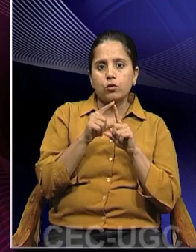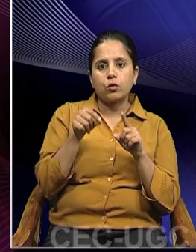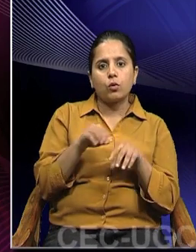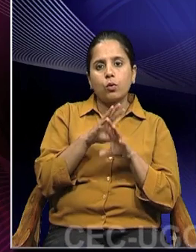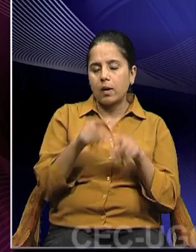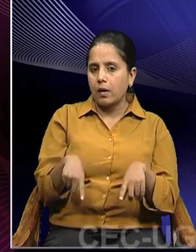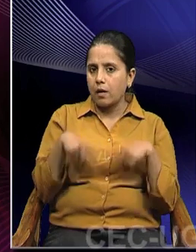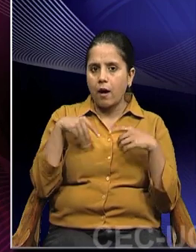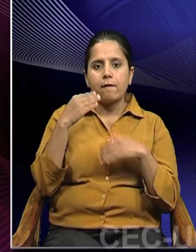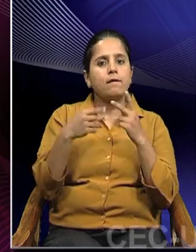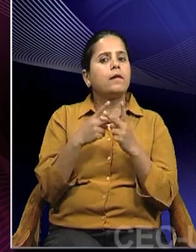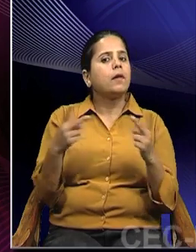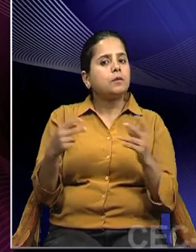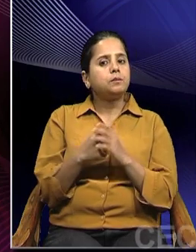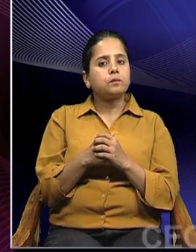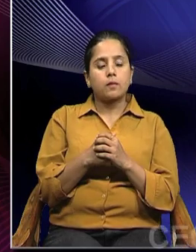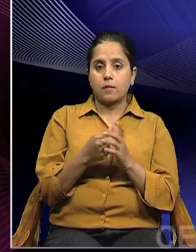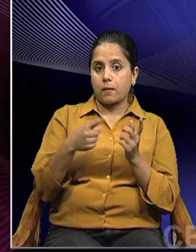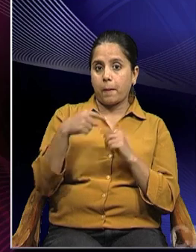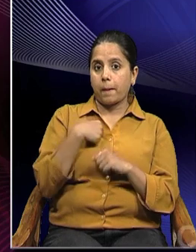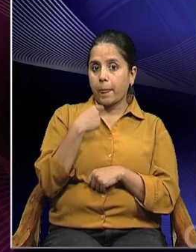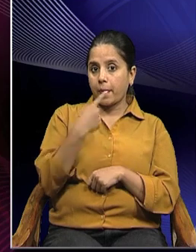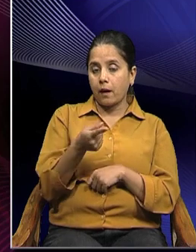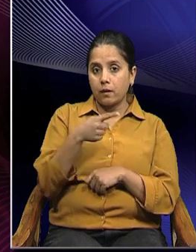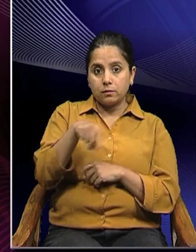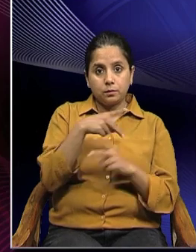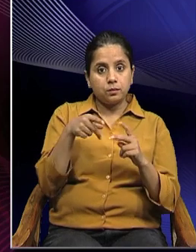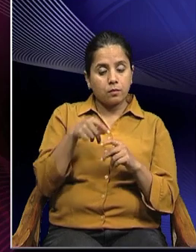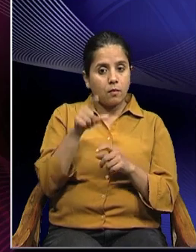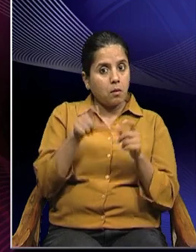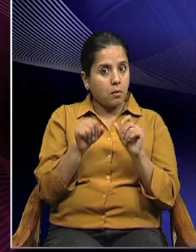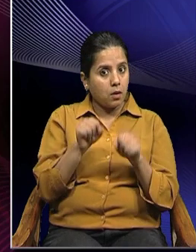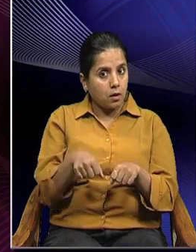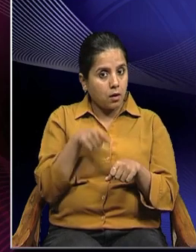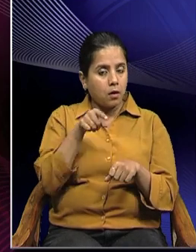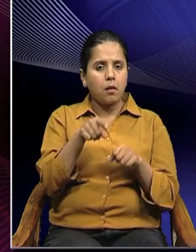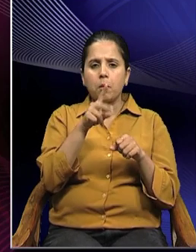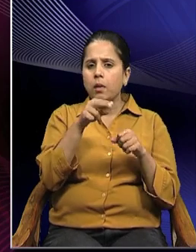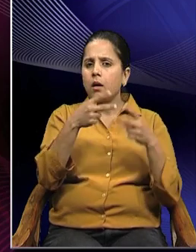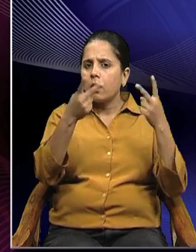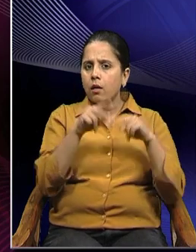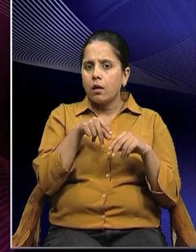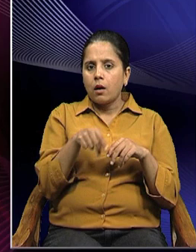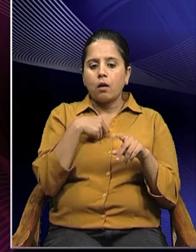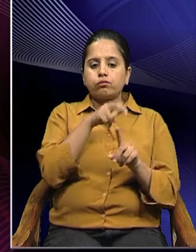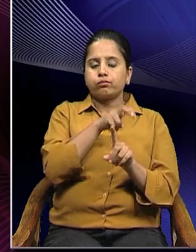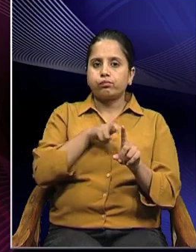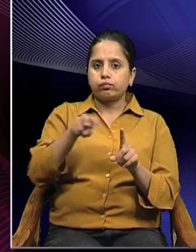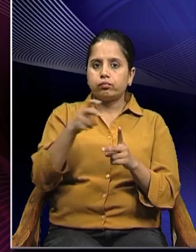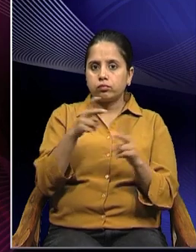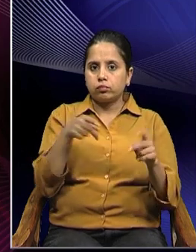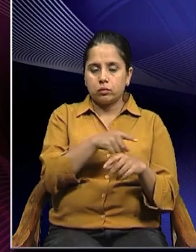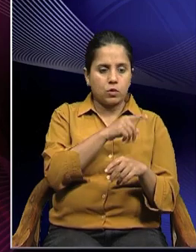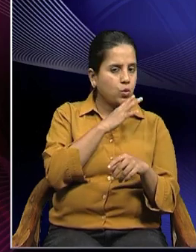of life. So, when I say astoma sadgamya, it can be interpreted like a shift from